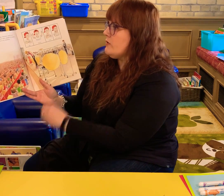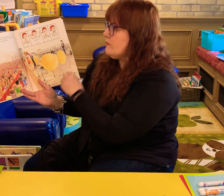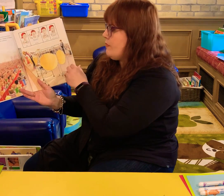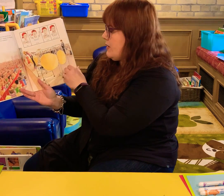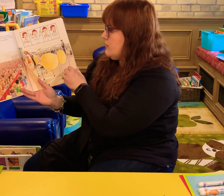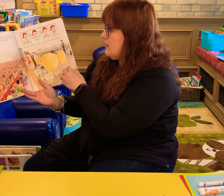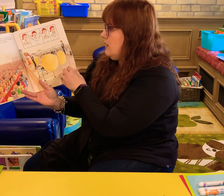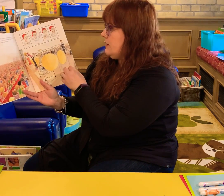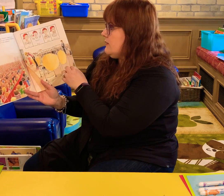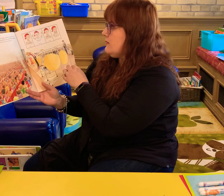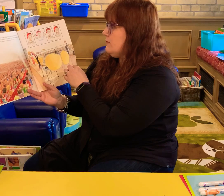and bows to the audience.